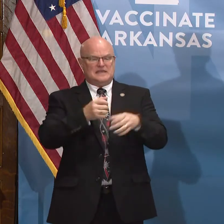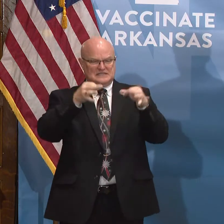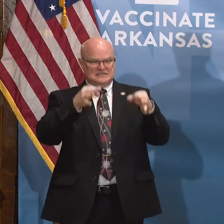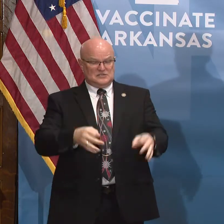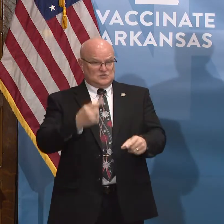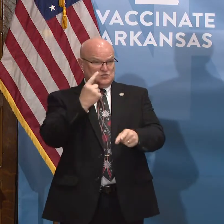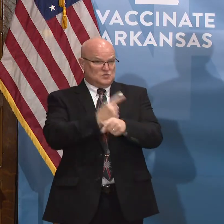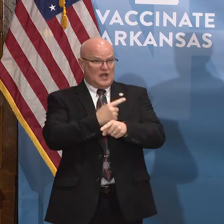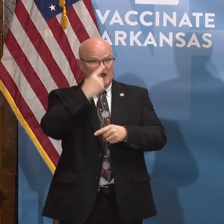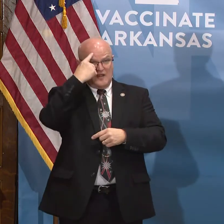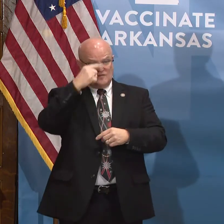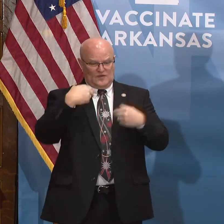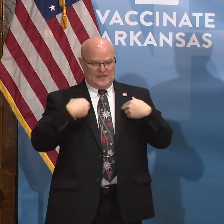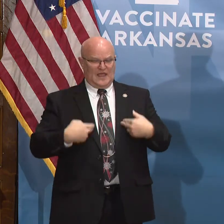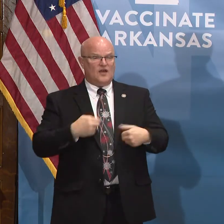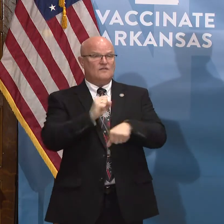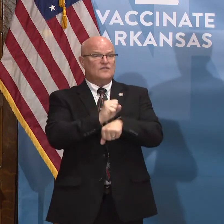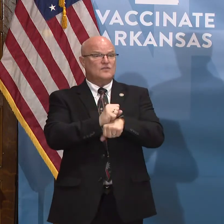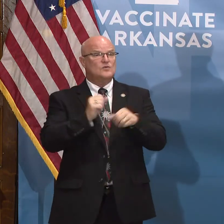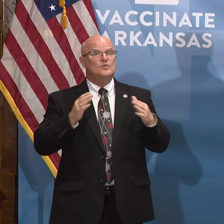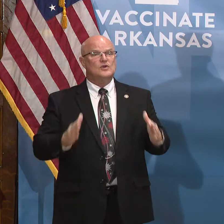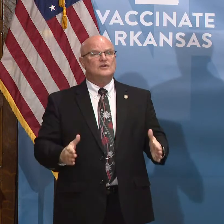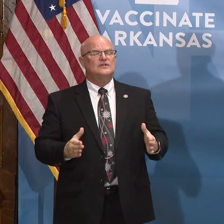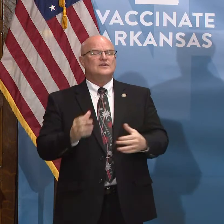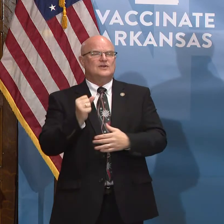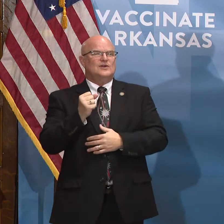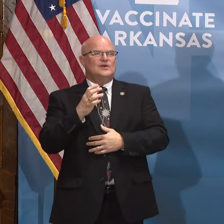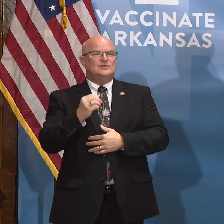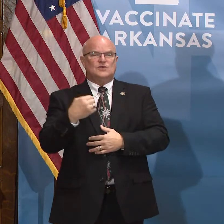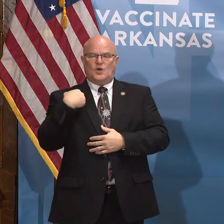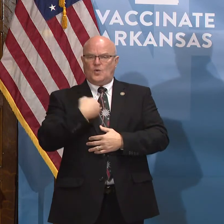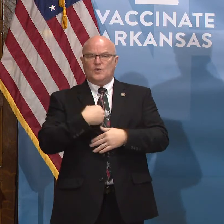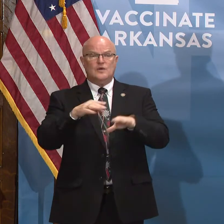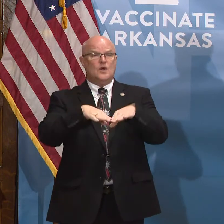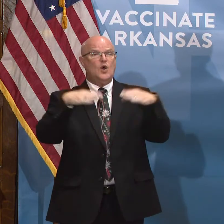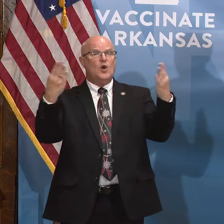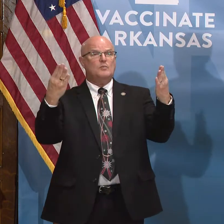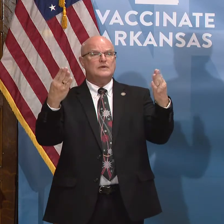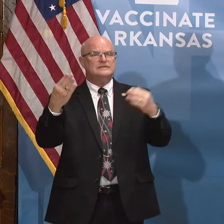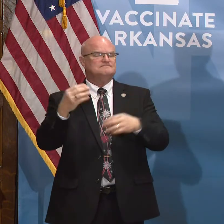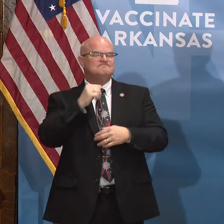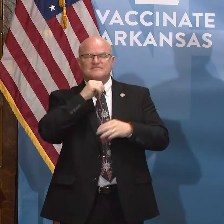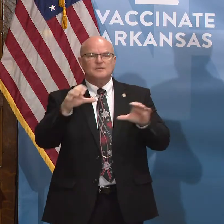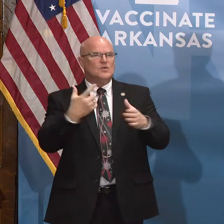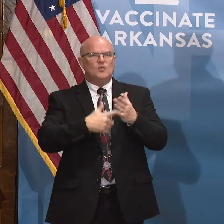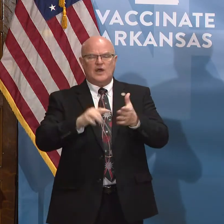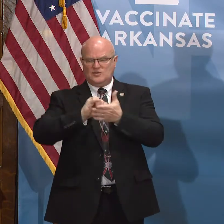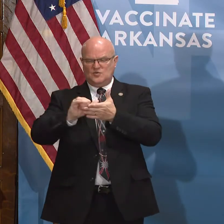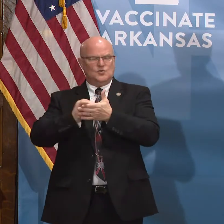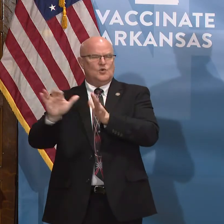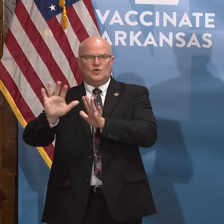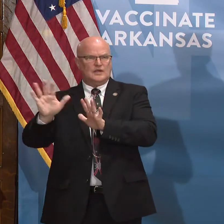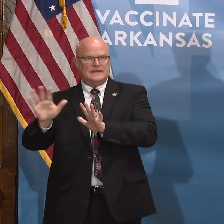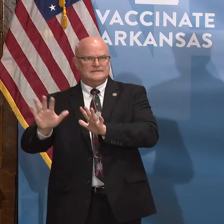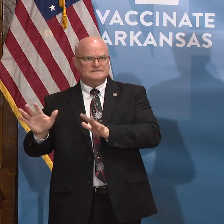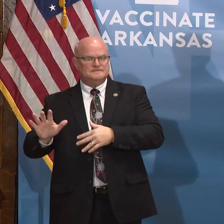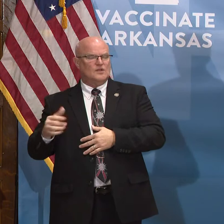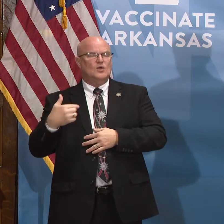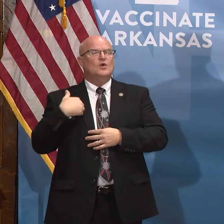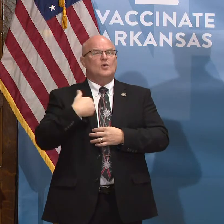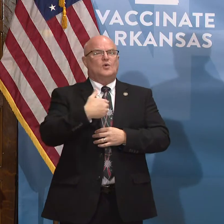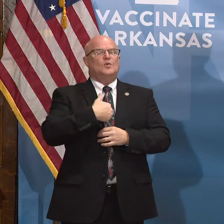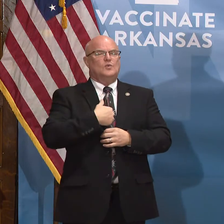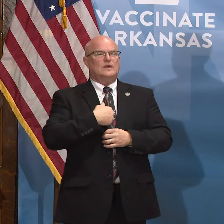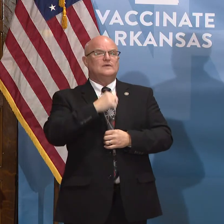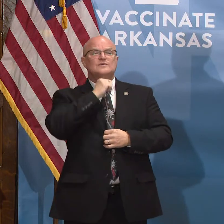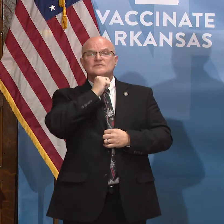decisions for their health of their workplace. And so we are open. We're not going to be doing what New York's done.